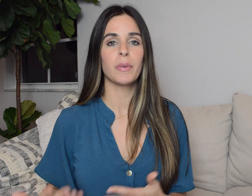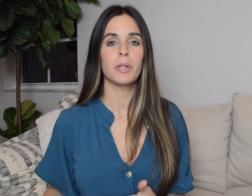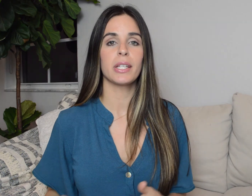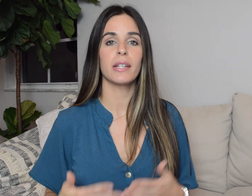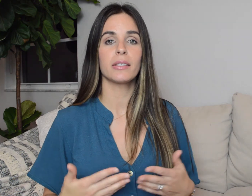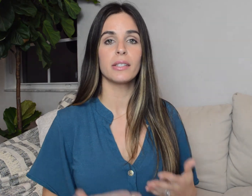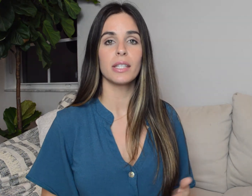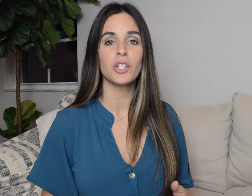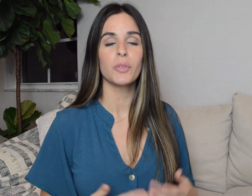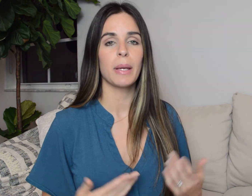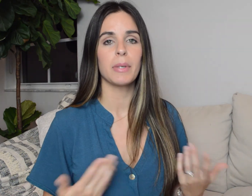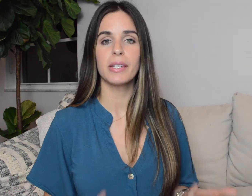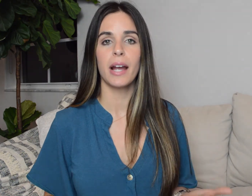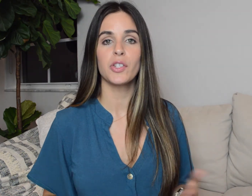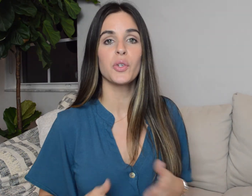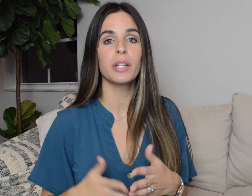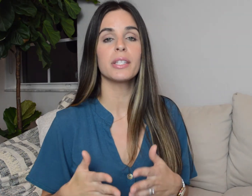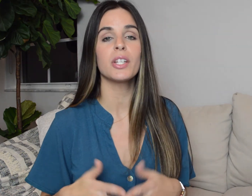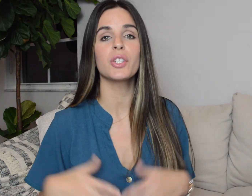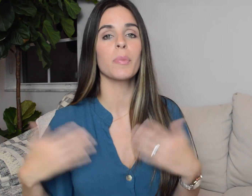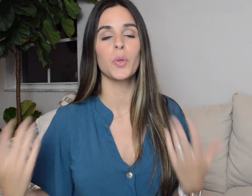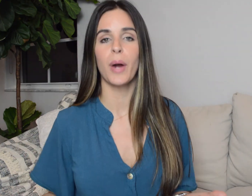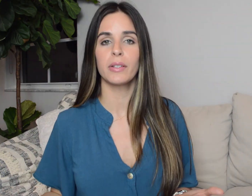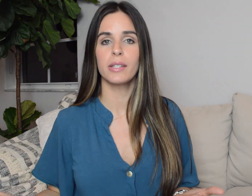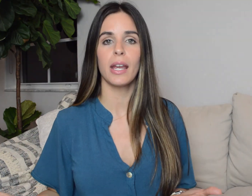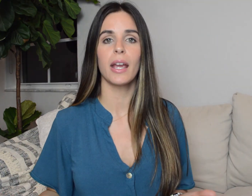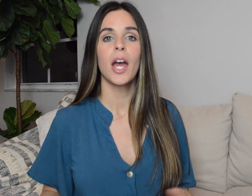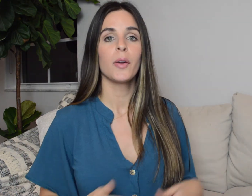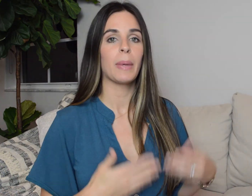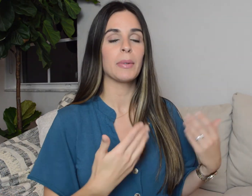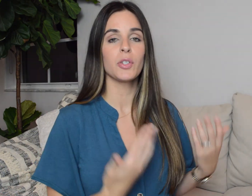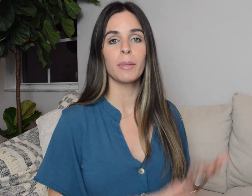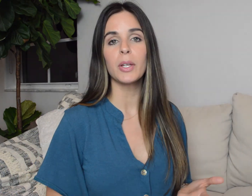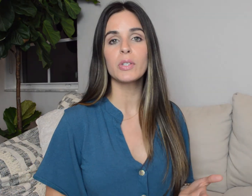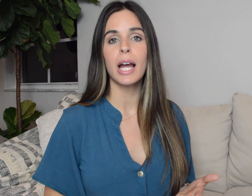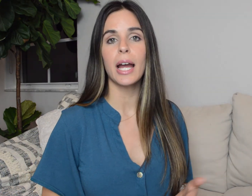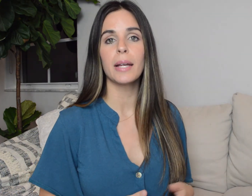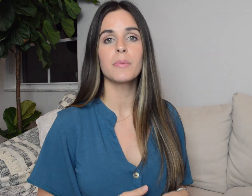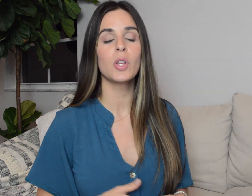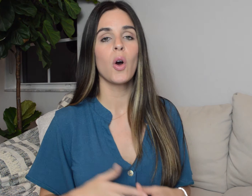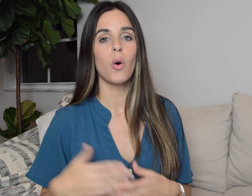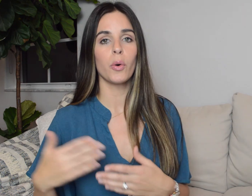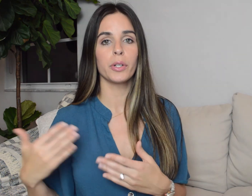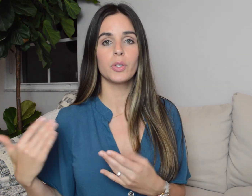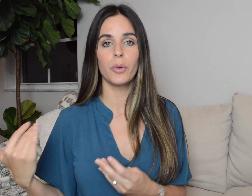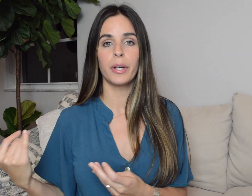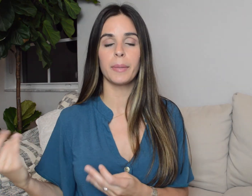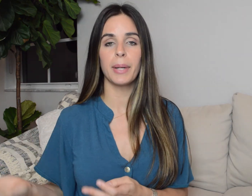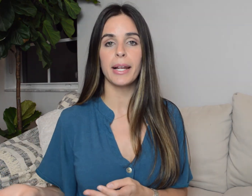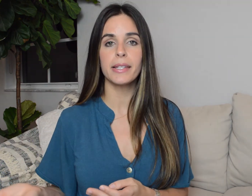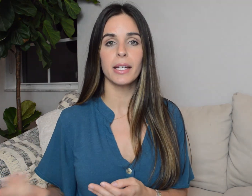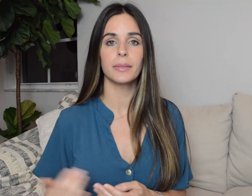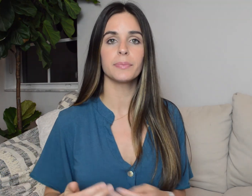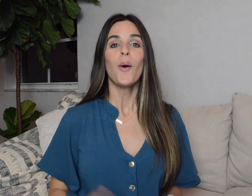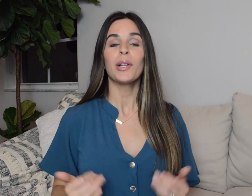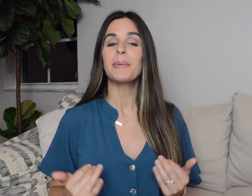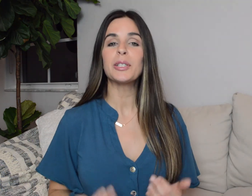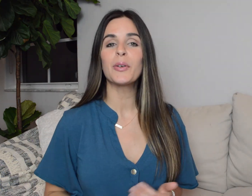your day to teach your baby signs. You can teach them throughout the day, maybe during meal times or during playtime. Well, let me know in the